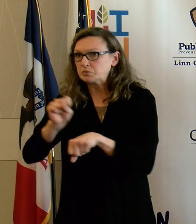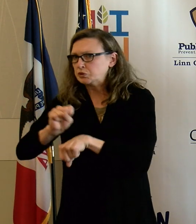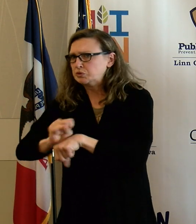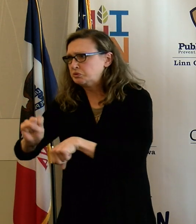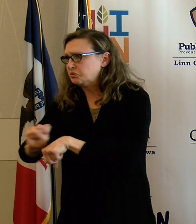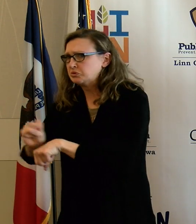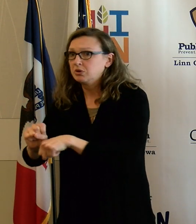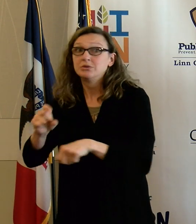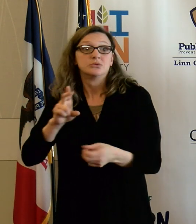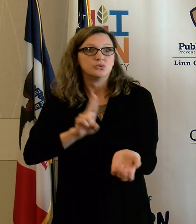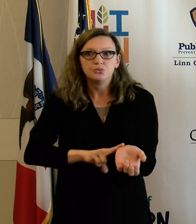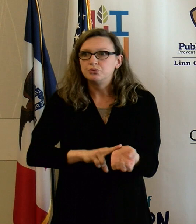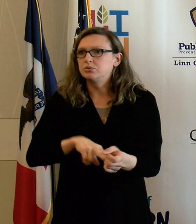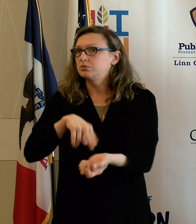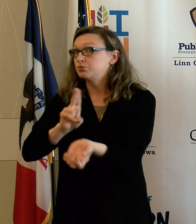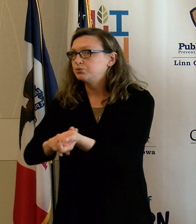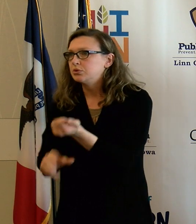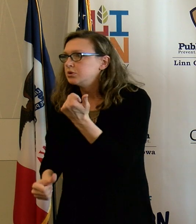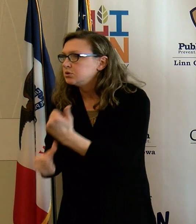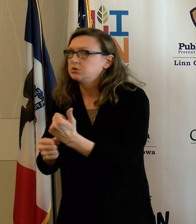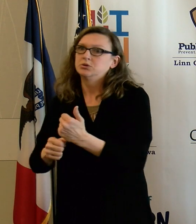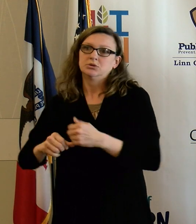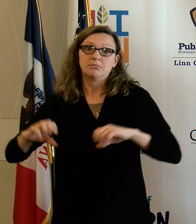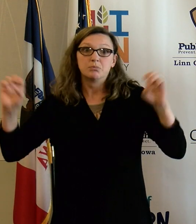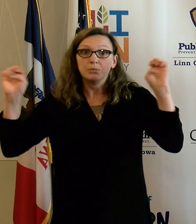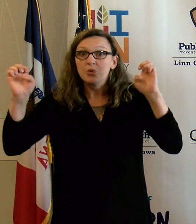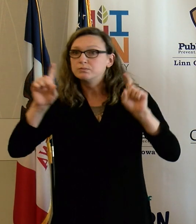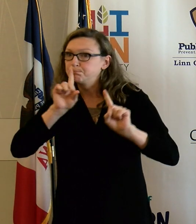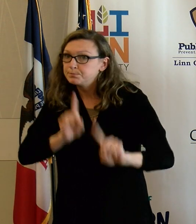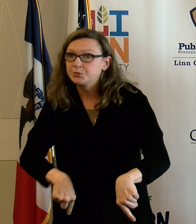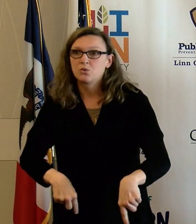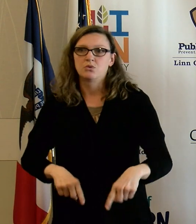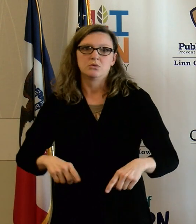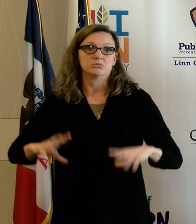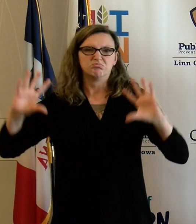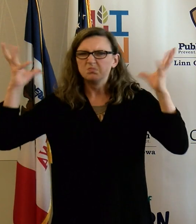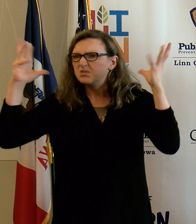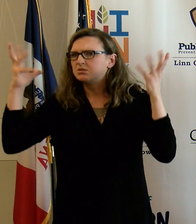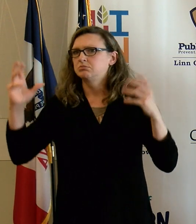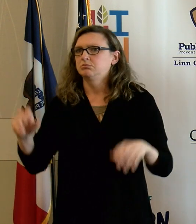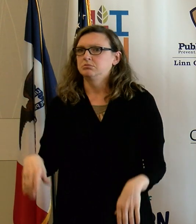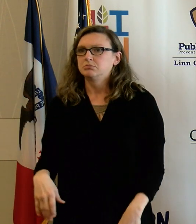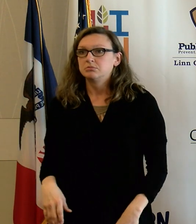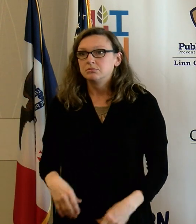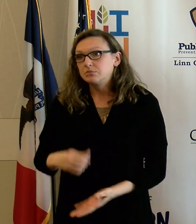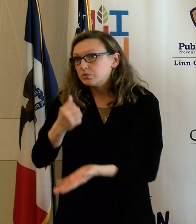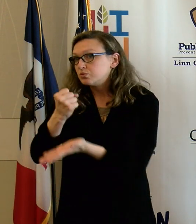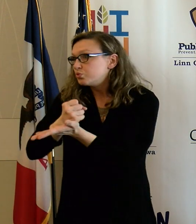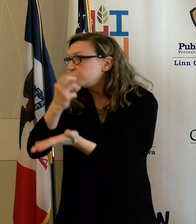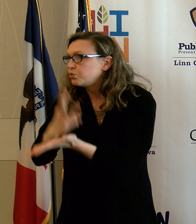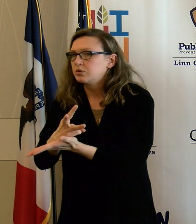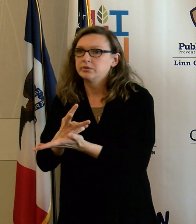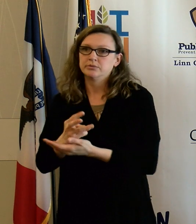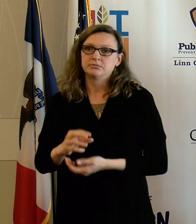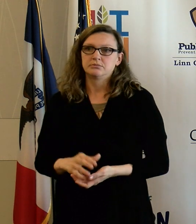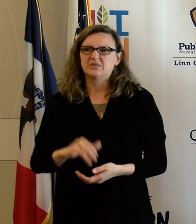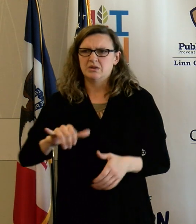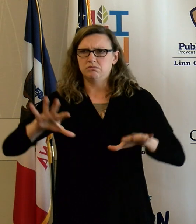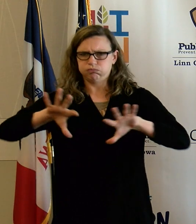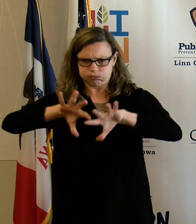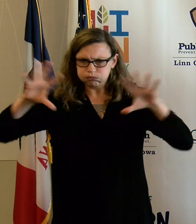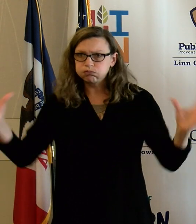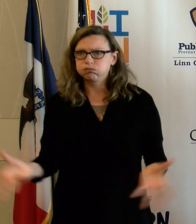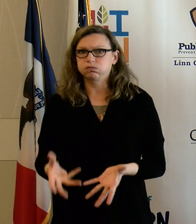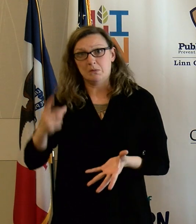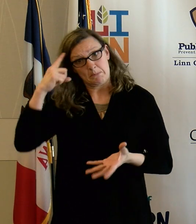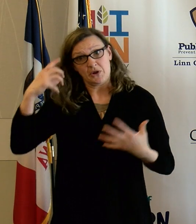aides, our first responders, our technicians, social workers, mental health professionals, our